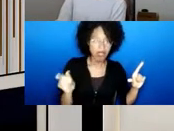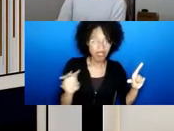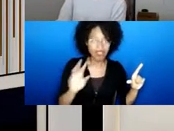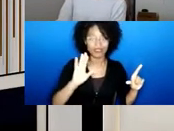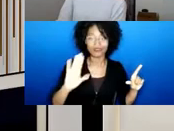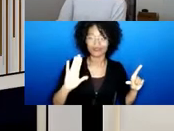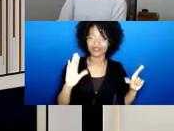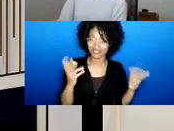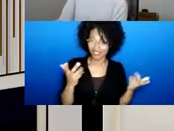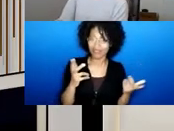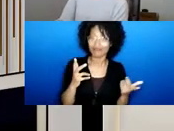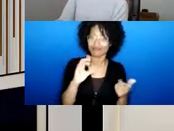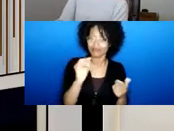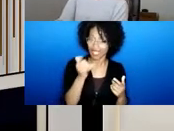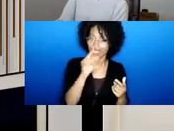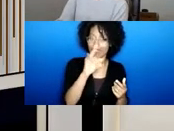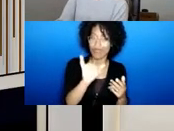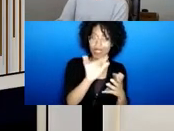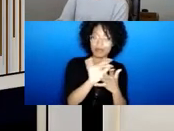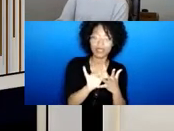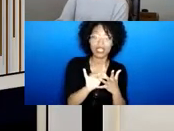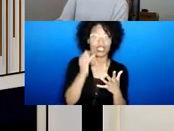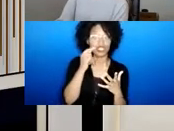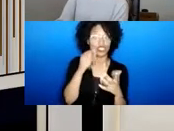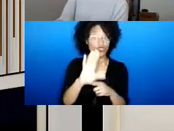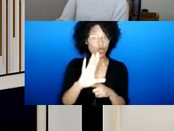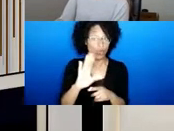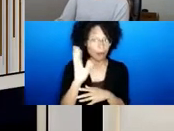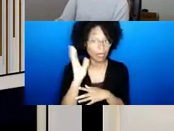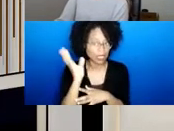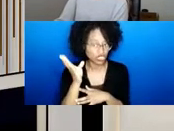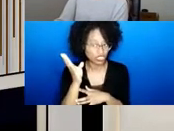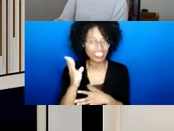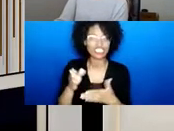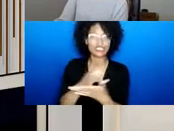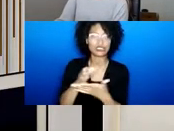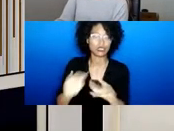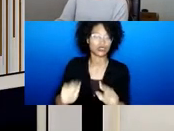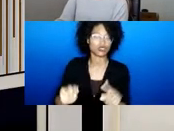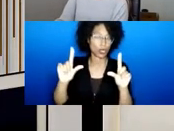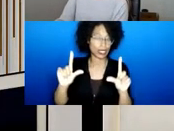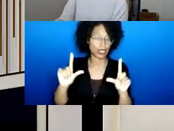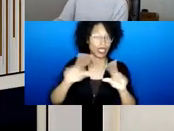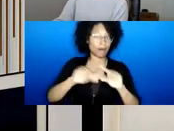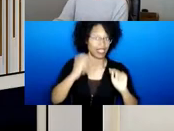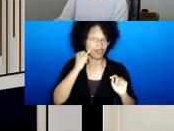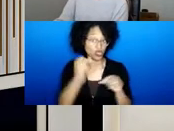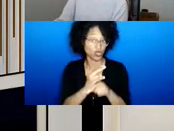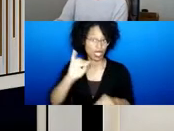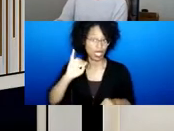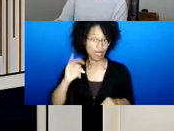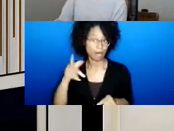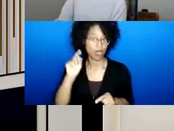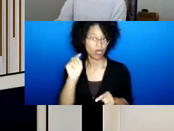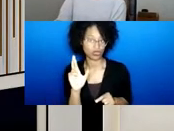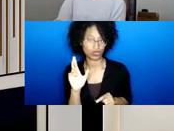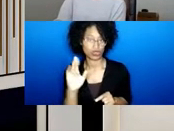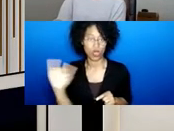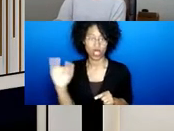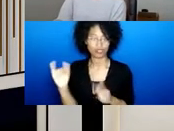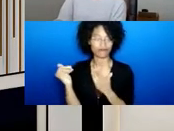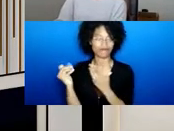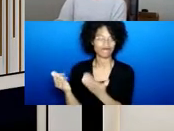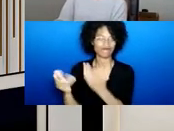your screen to share your presentation. But if you are also utilizing iPoster, it will also be housed here